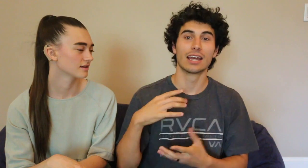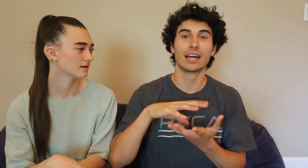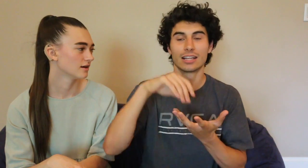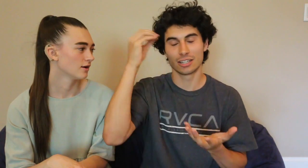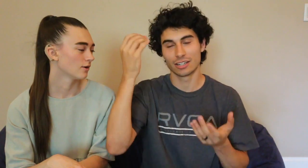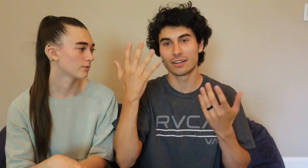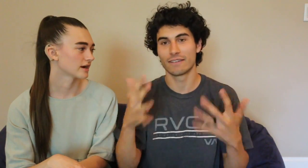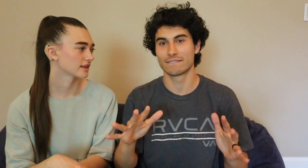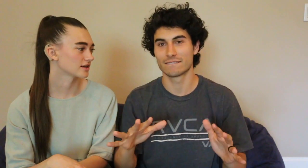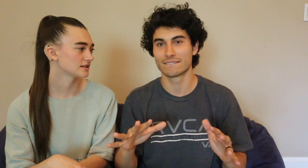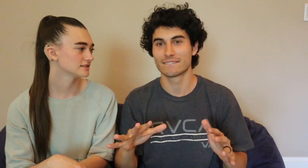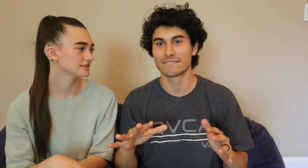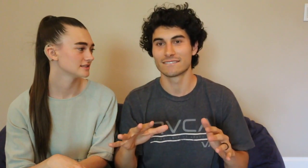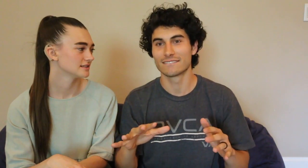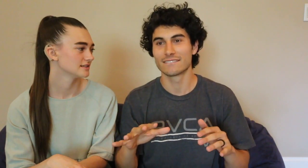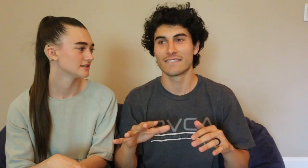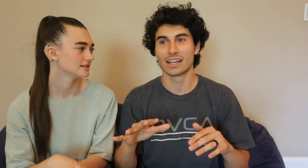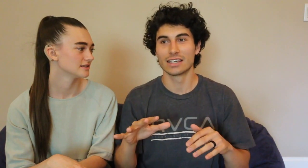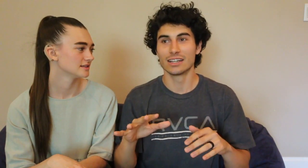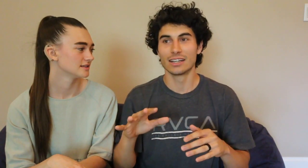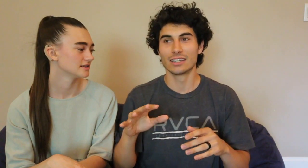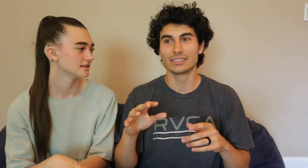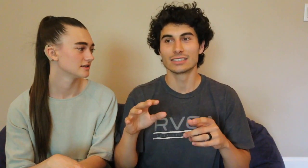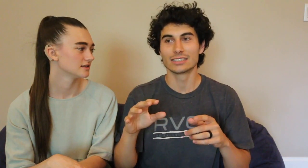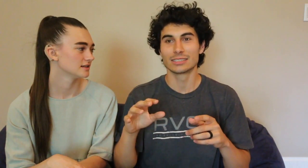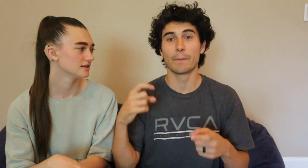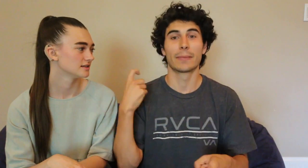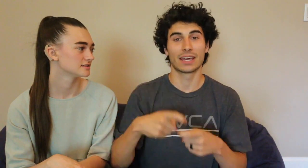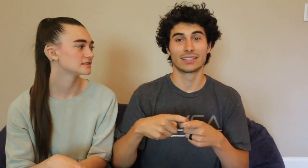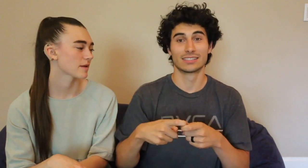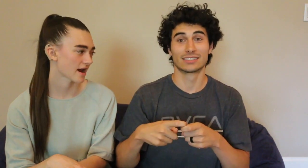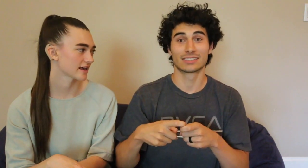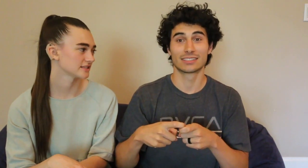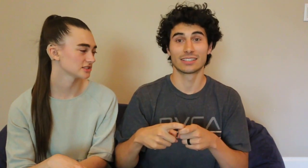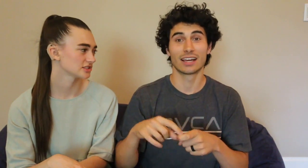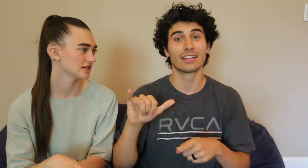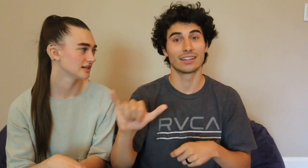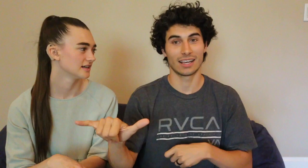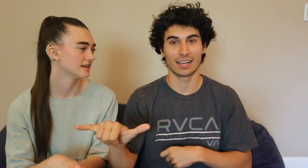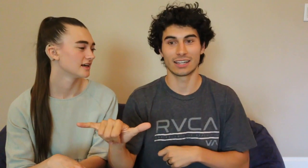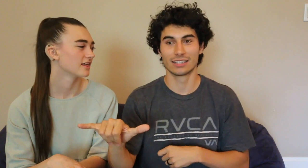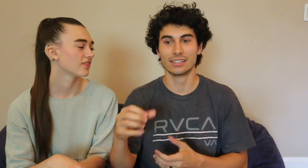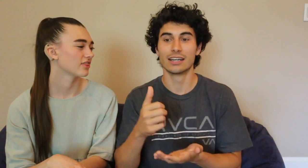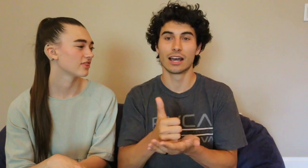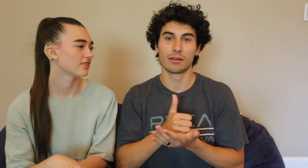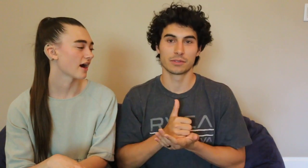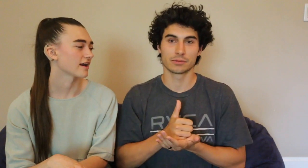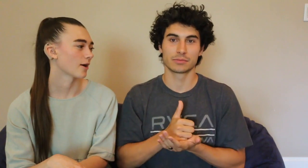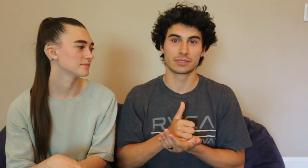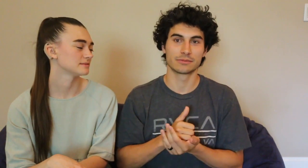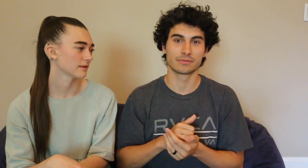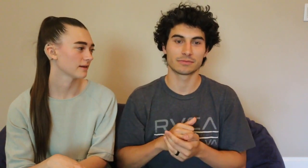When I learned Spanish, that helped me.